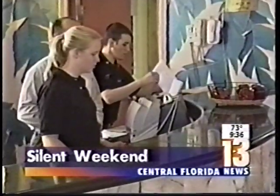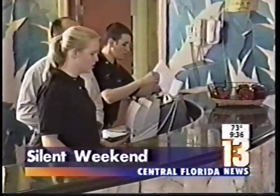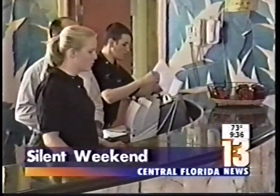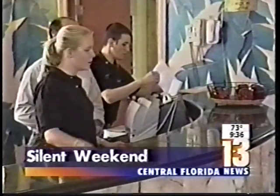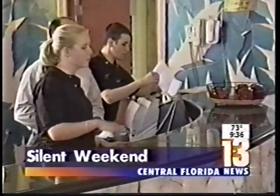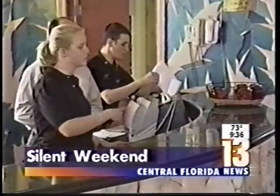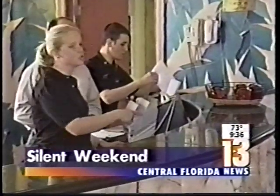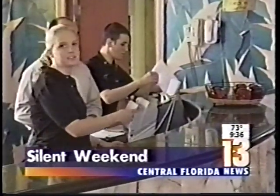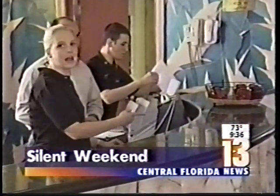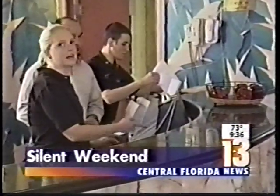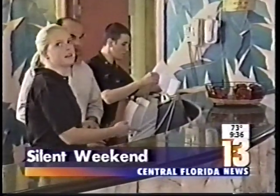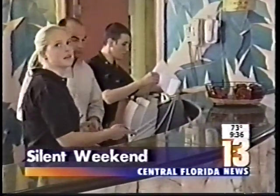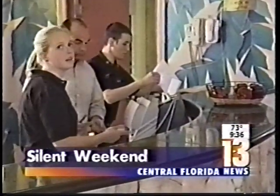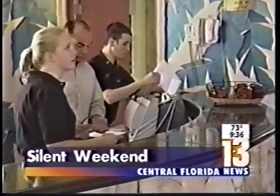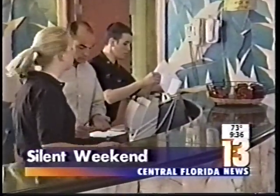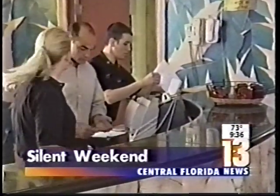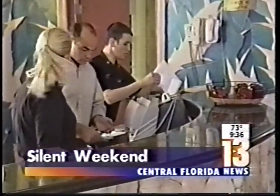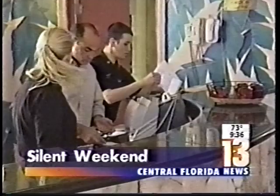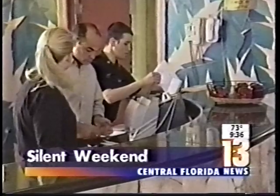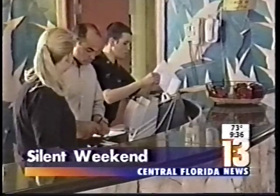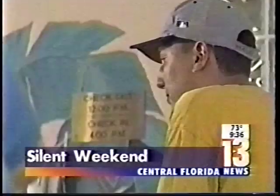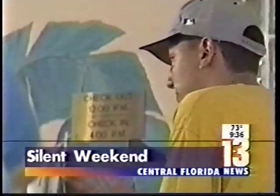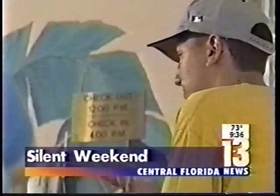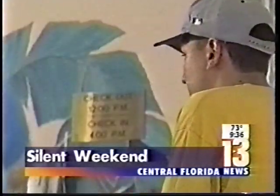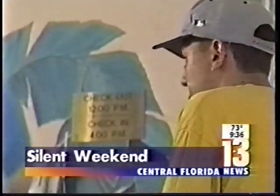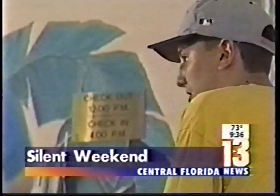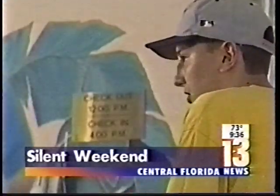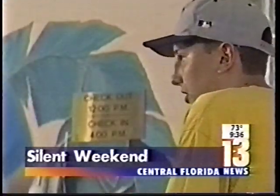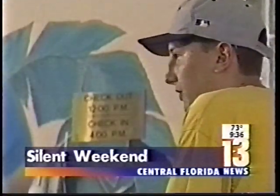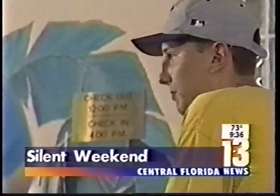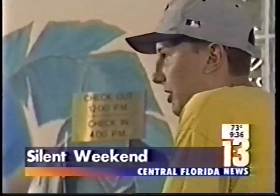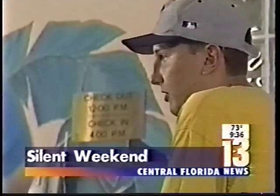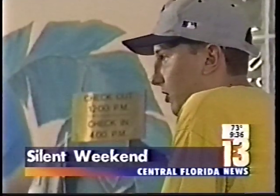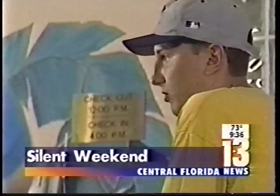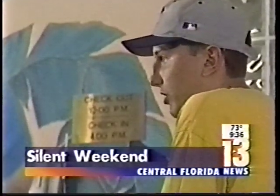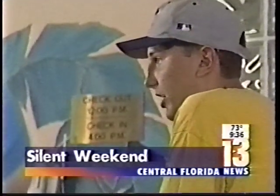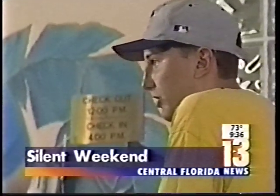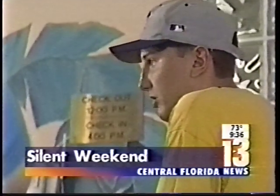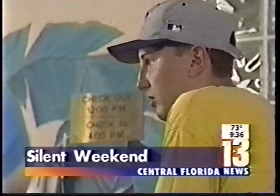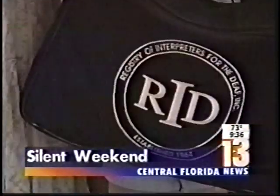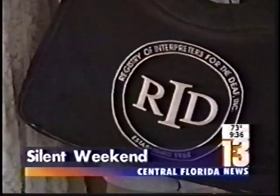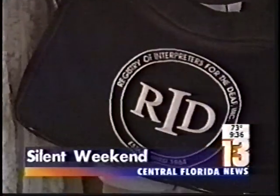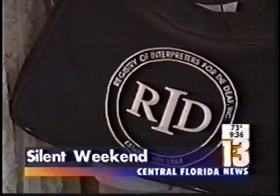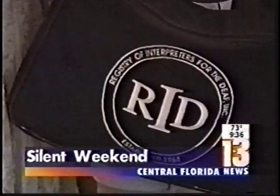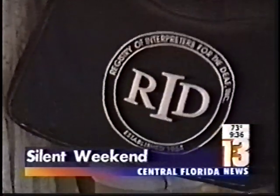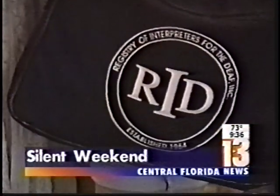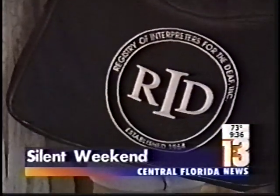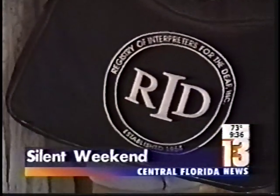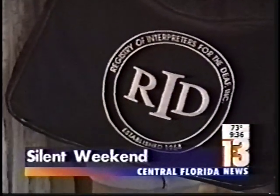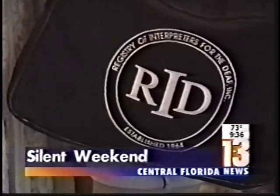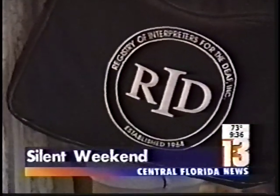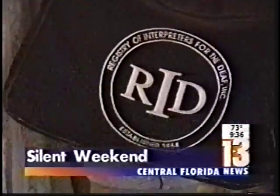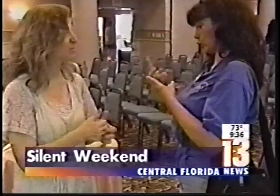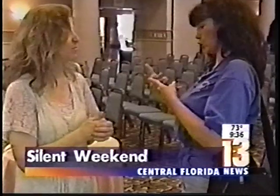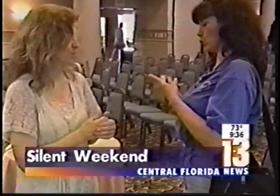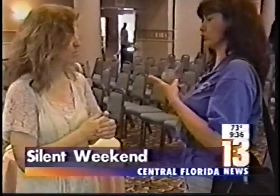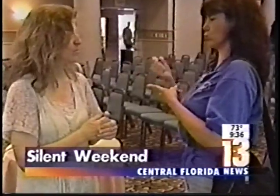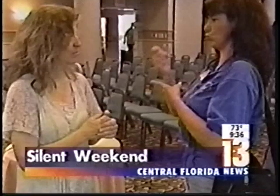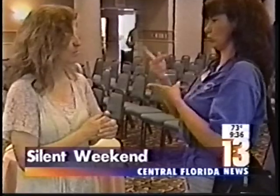received special training for their silent guests. They learned some signs and got tips on lip reading. This was the first time Silent Weekend has come to